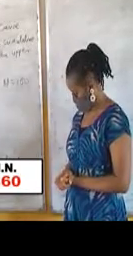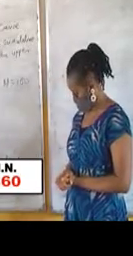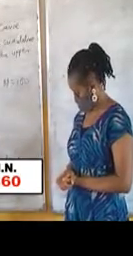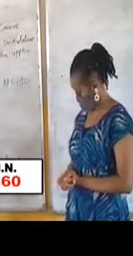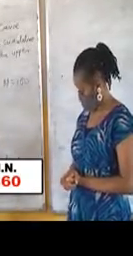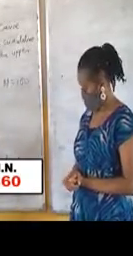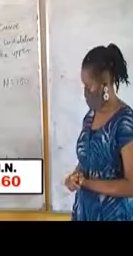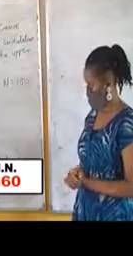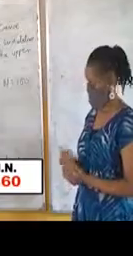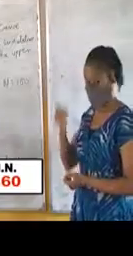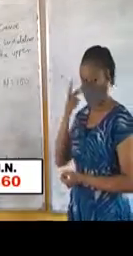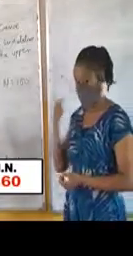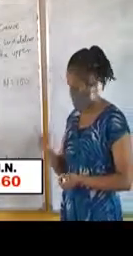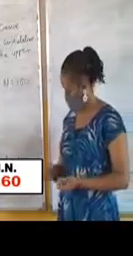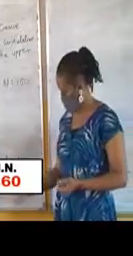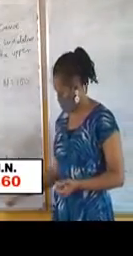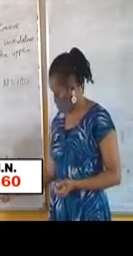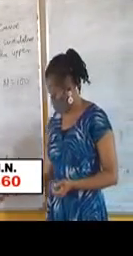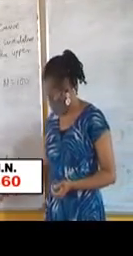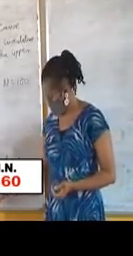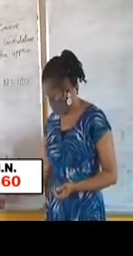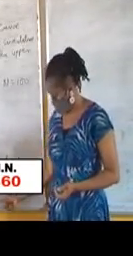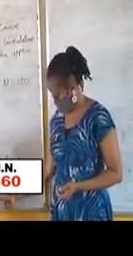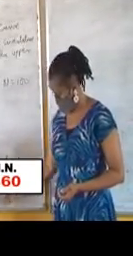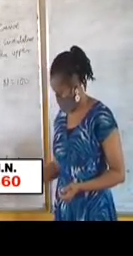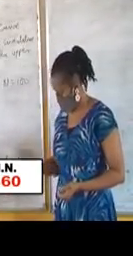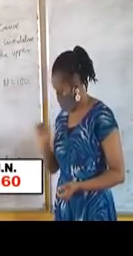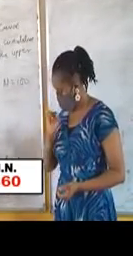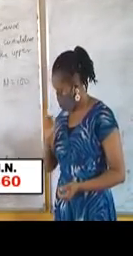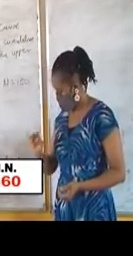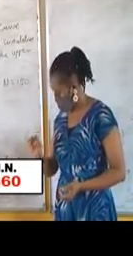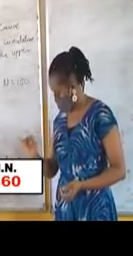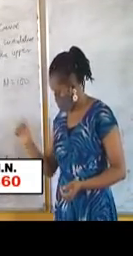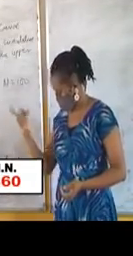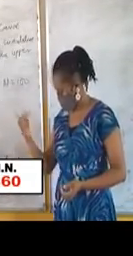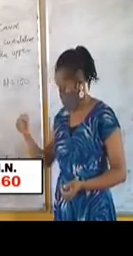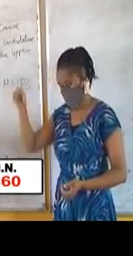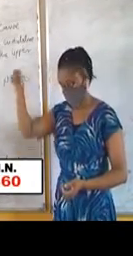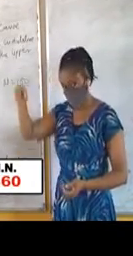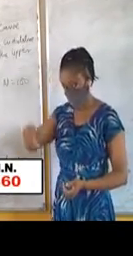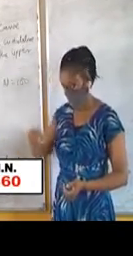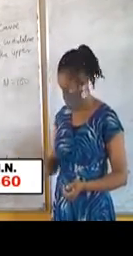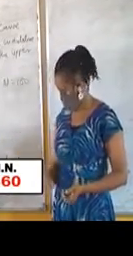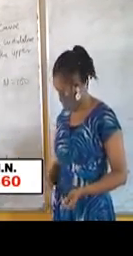This is divided into 3. So this first line is known as the first quartile. This is the second